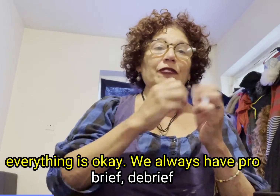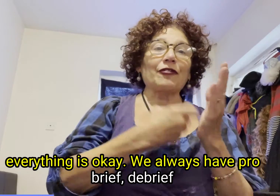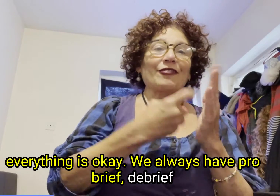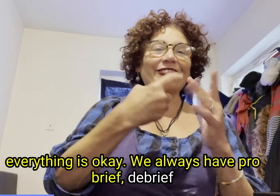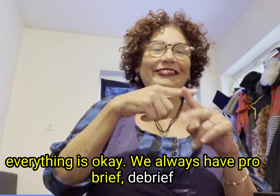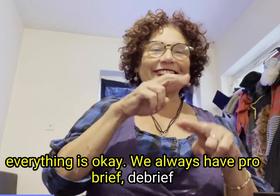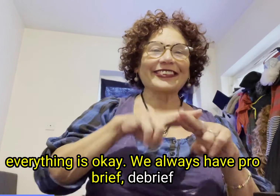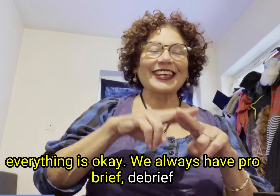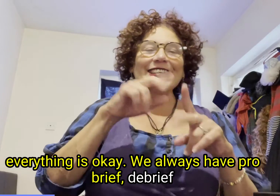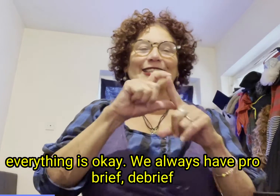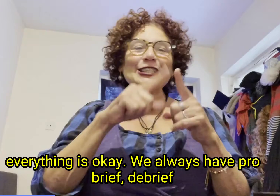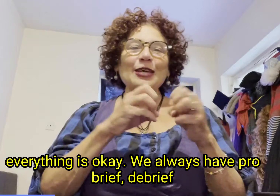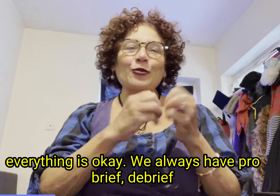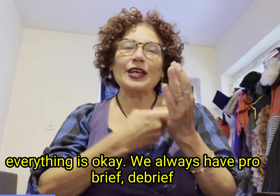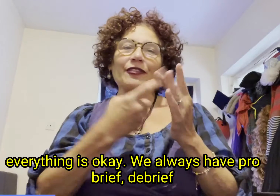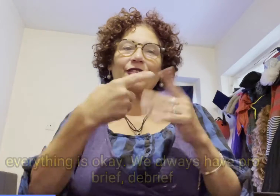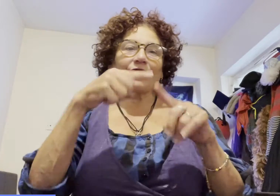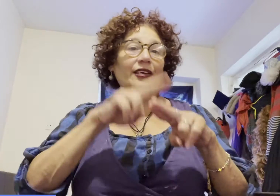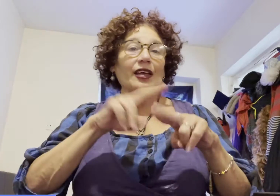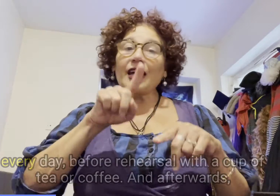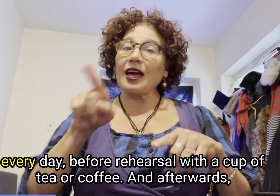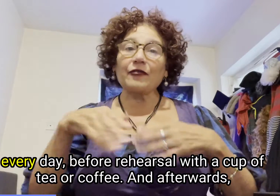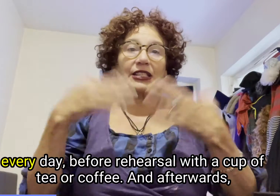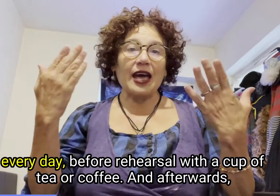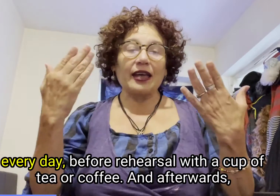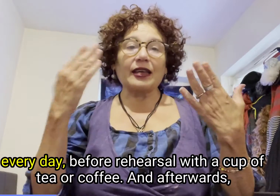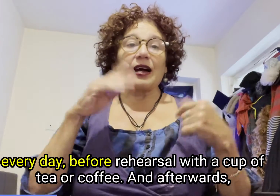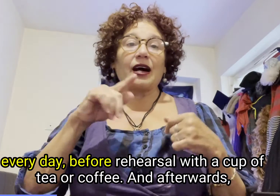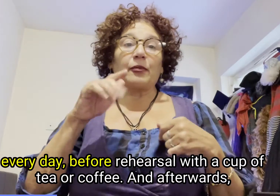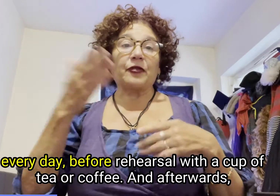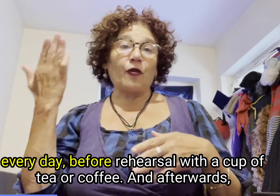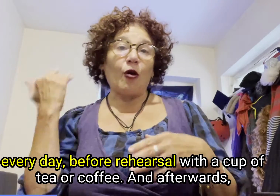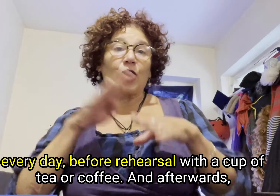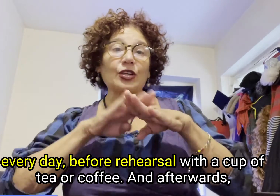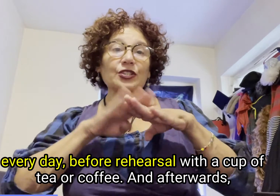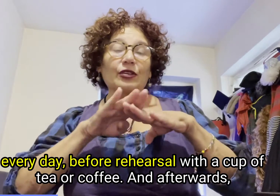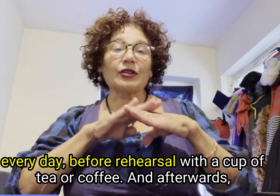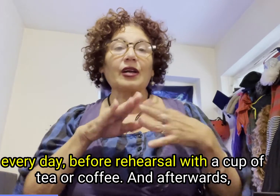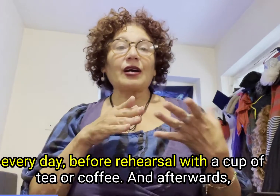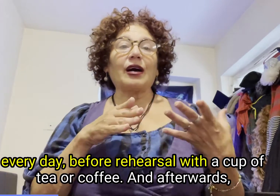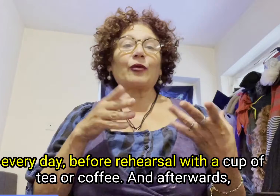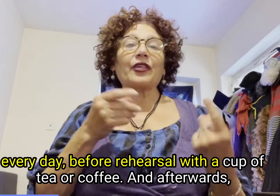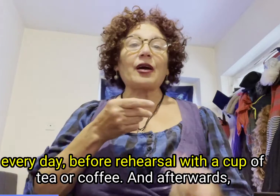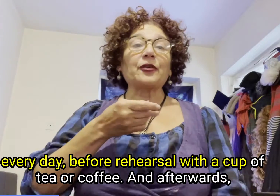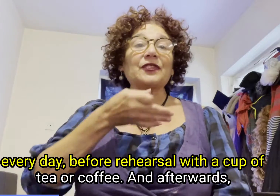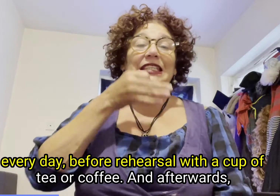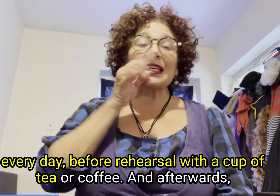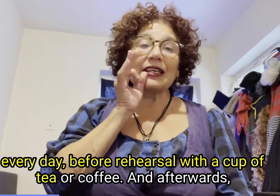brief, debrief every day before rehearsal, with a cup of tea